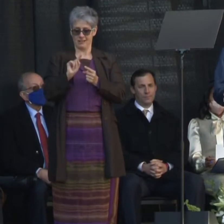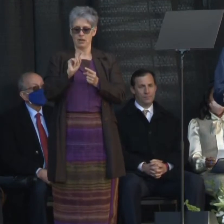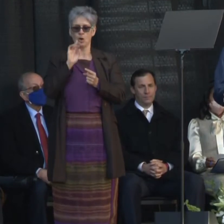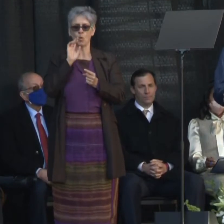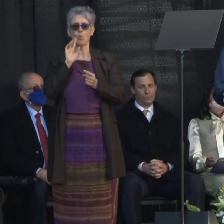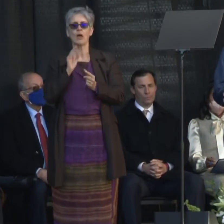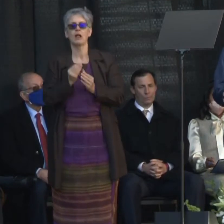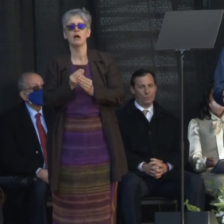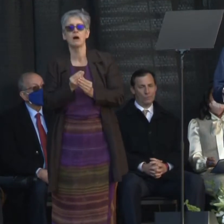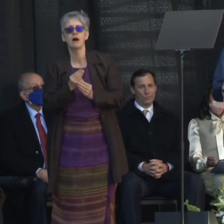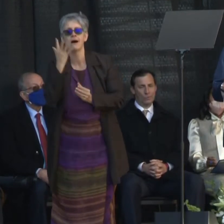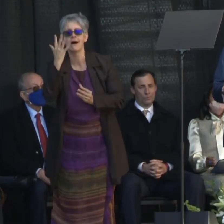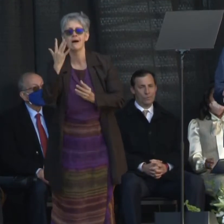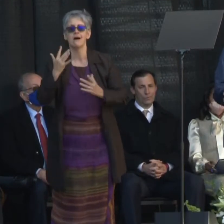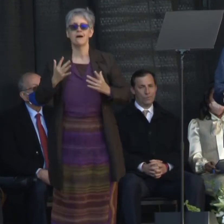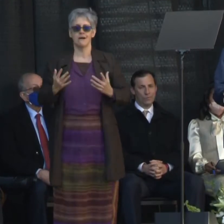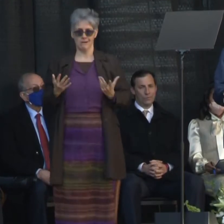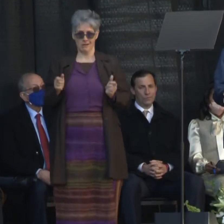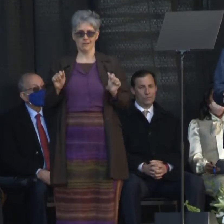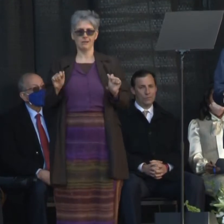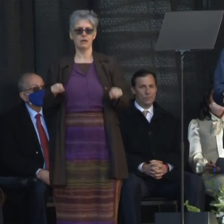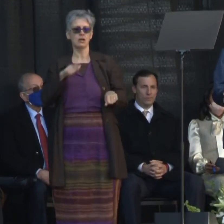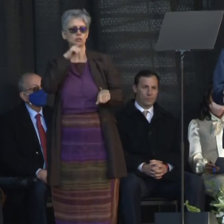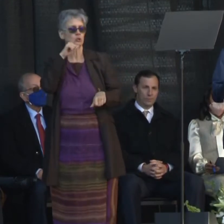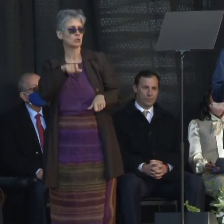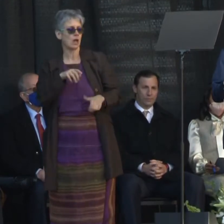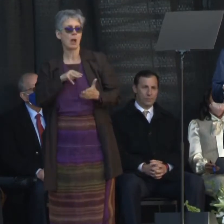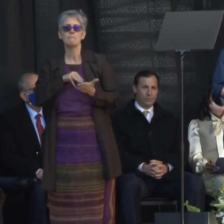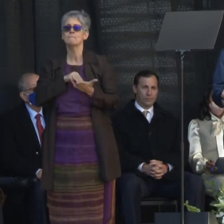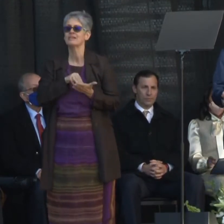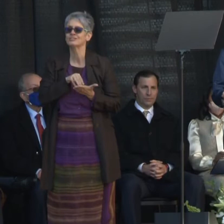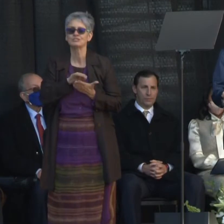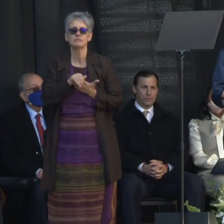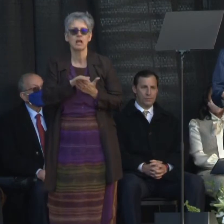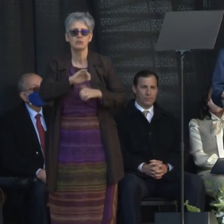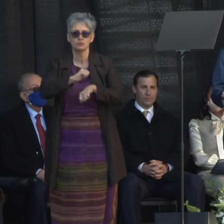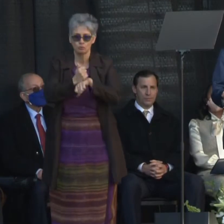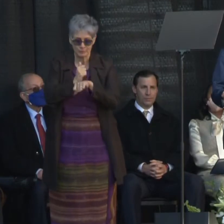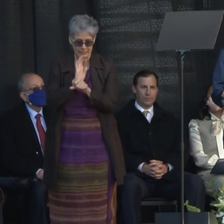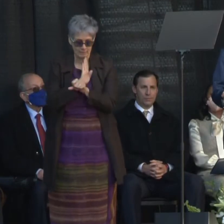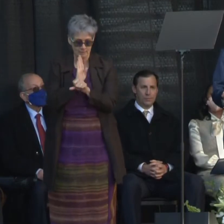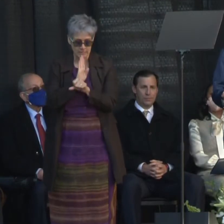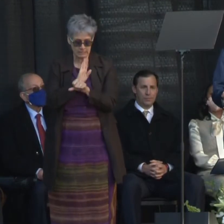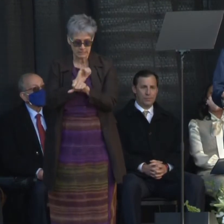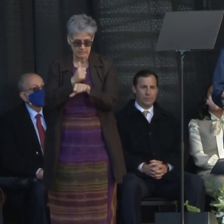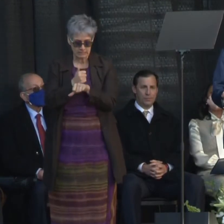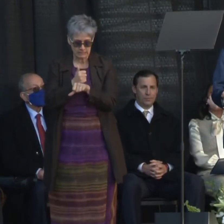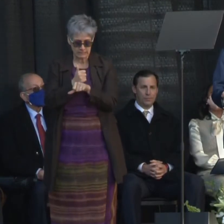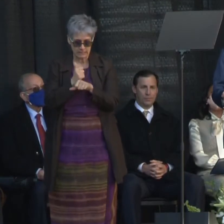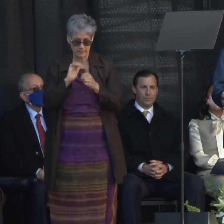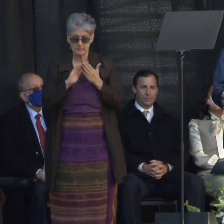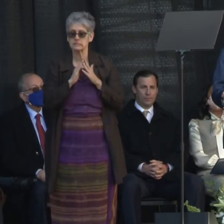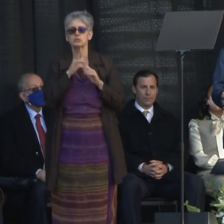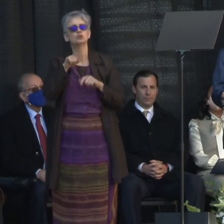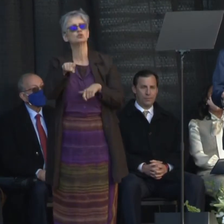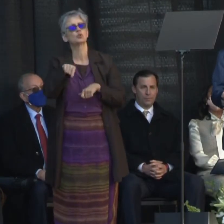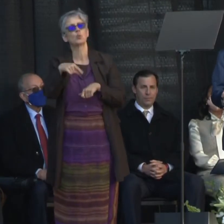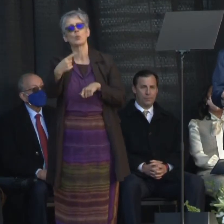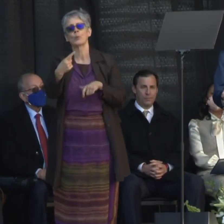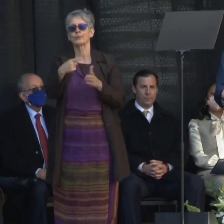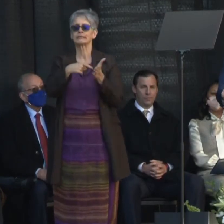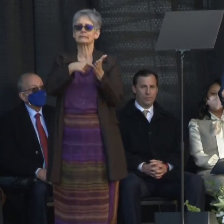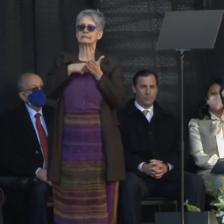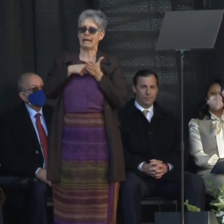of dollars to take advantage of an opportunity in this city. It should only take determination and effort. We will make our